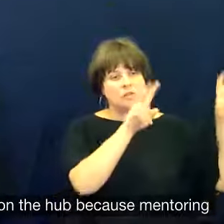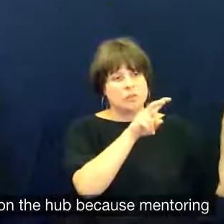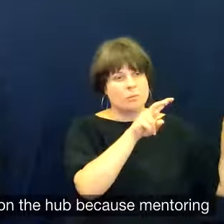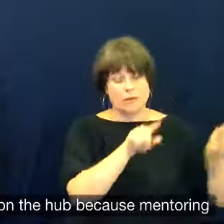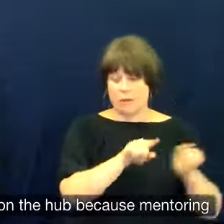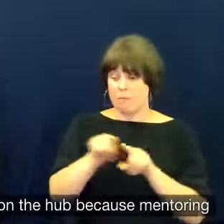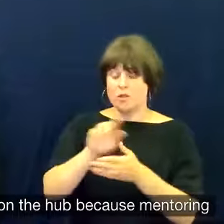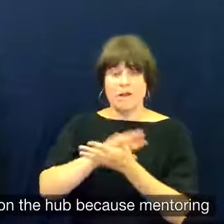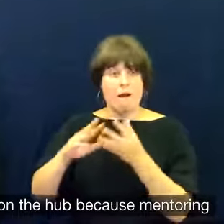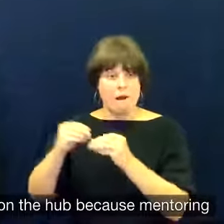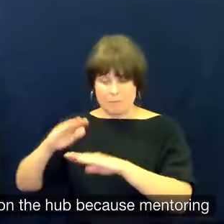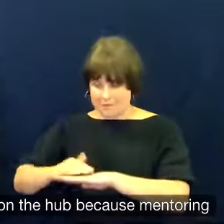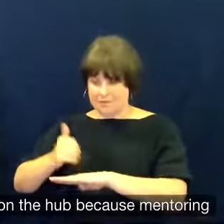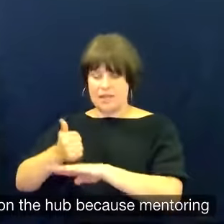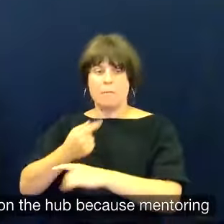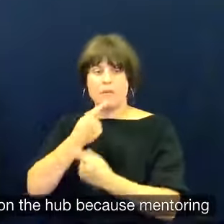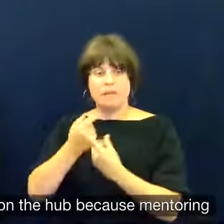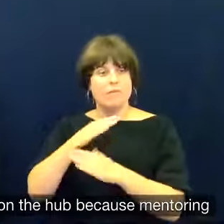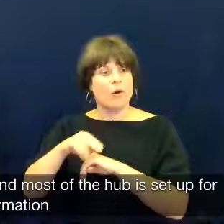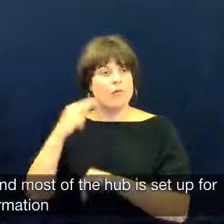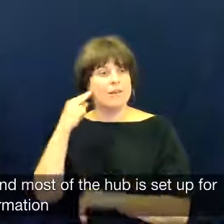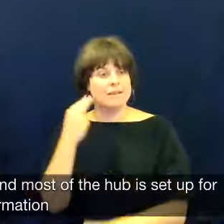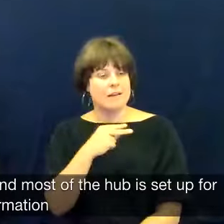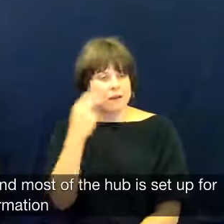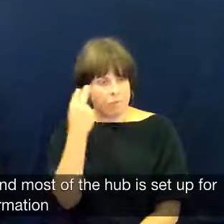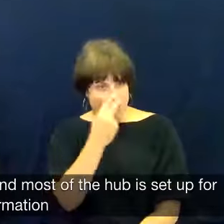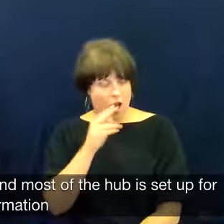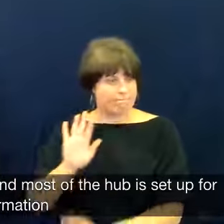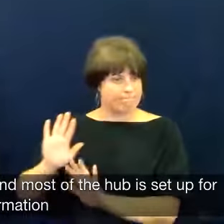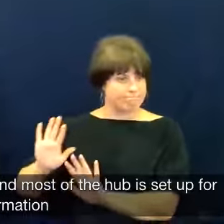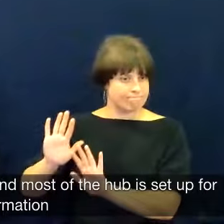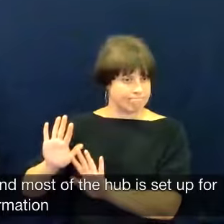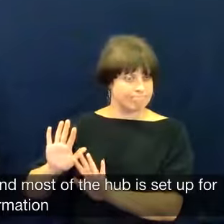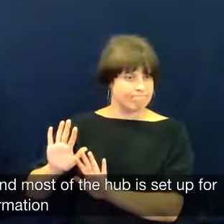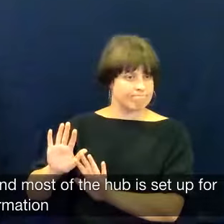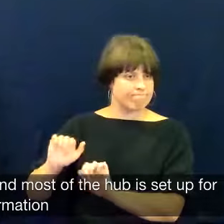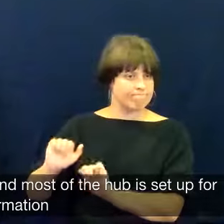set up for information about deafblindness and information about